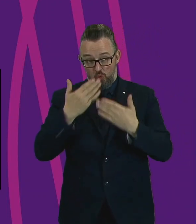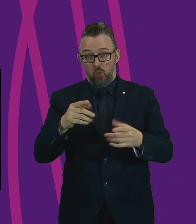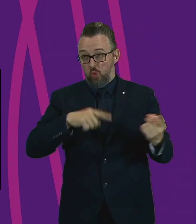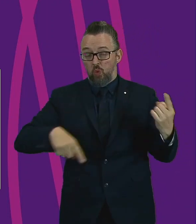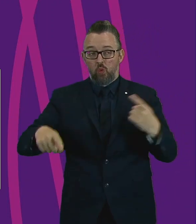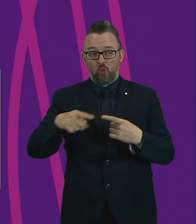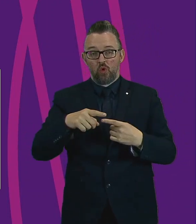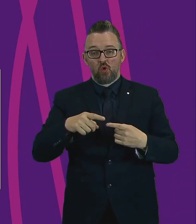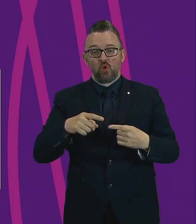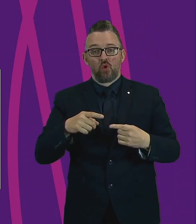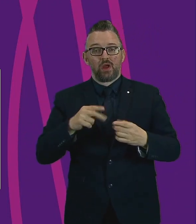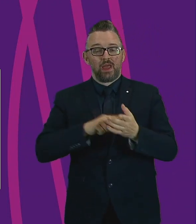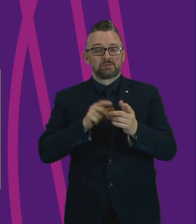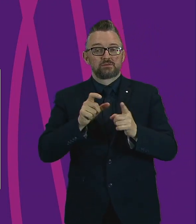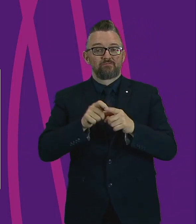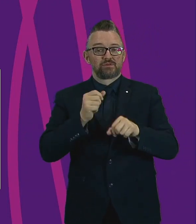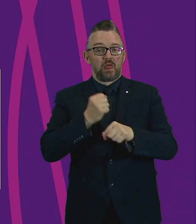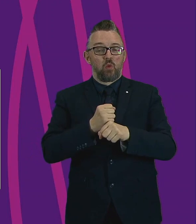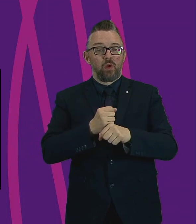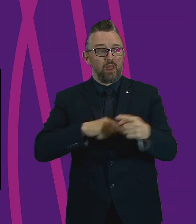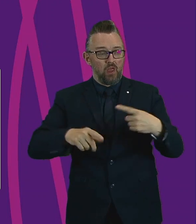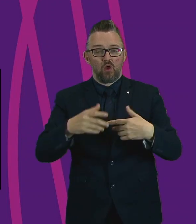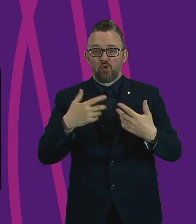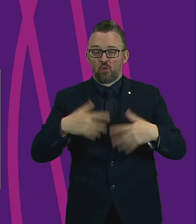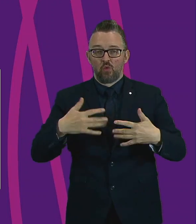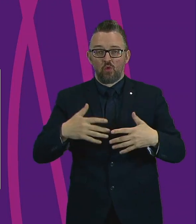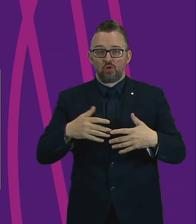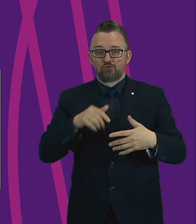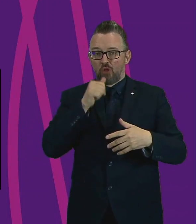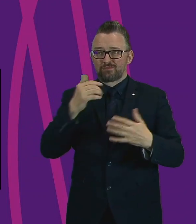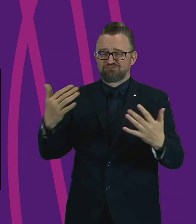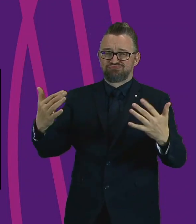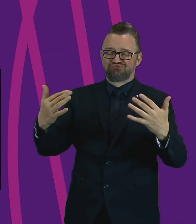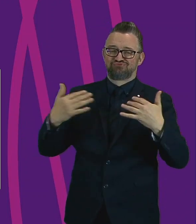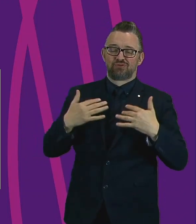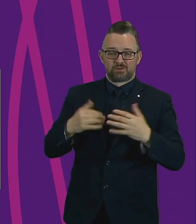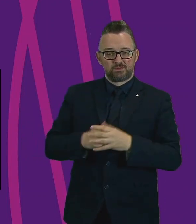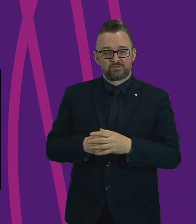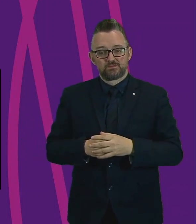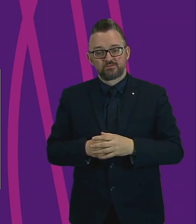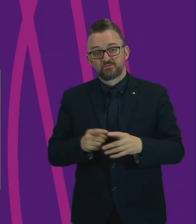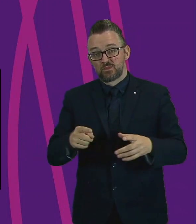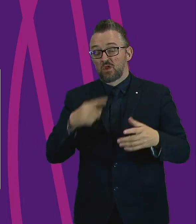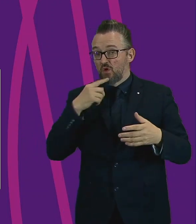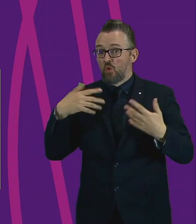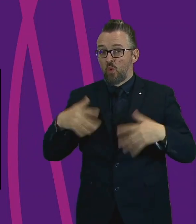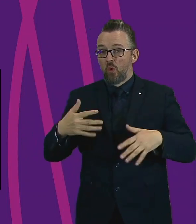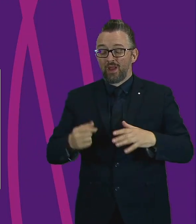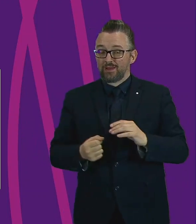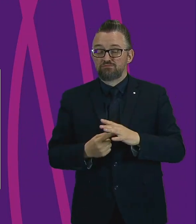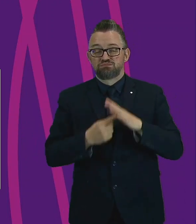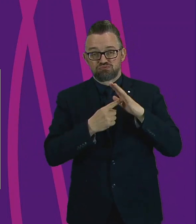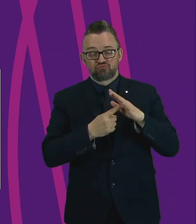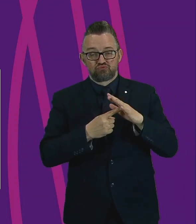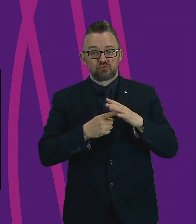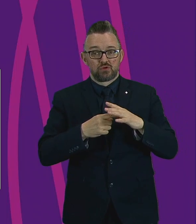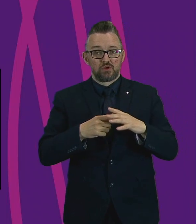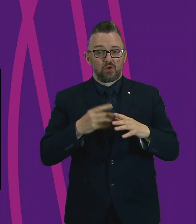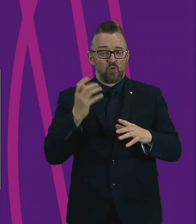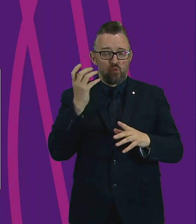very resilient and they have not been overwhelmed. It's been hugely impressive, and the NHS boards, the managers and the